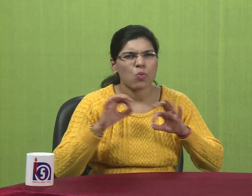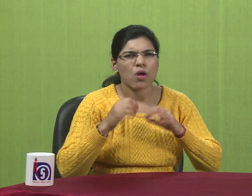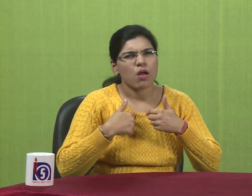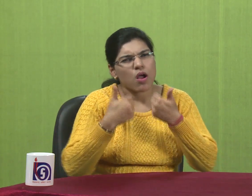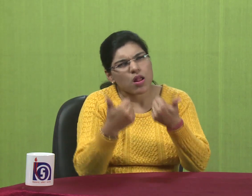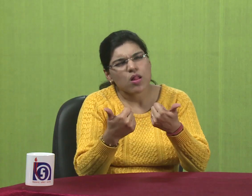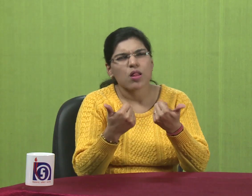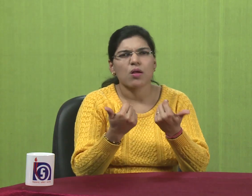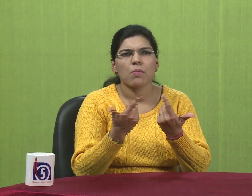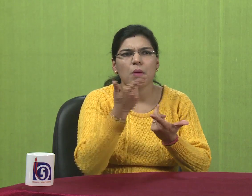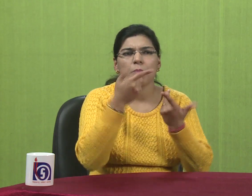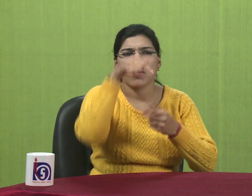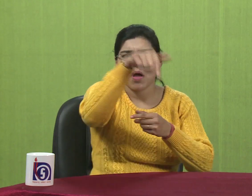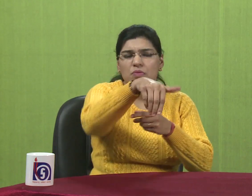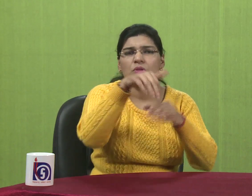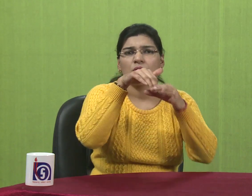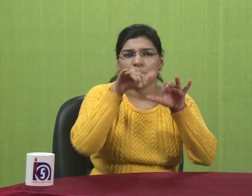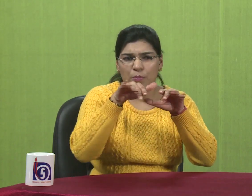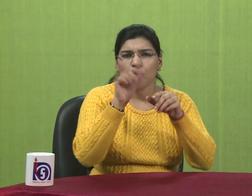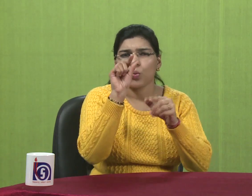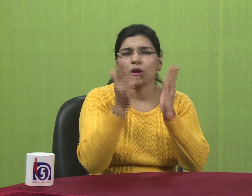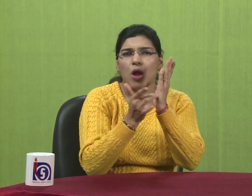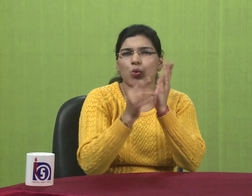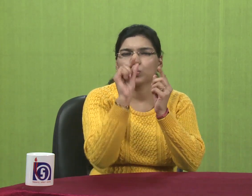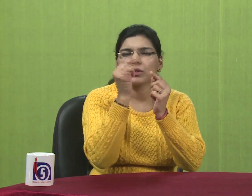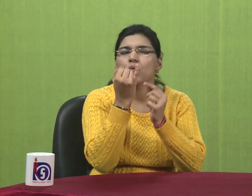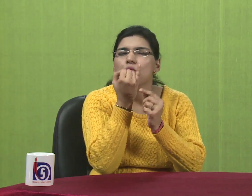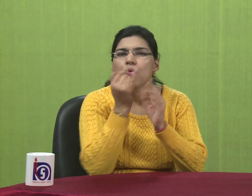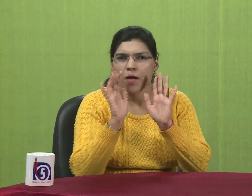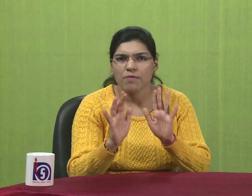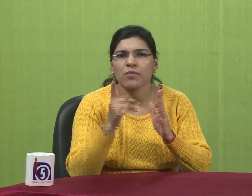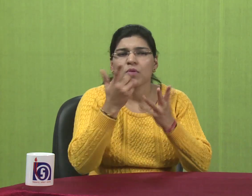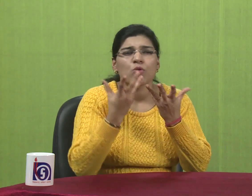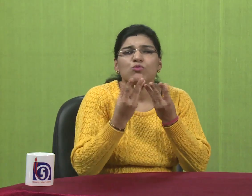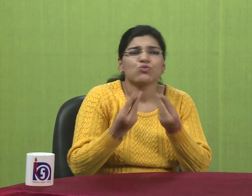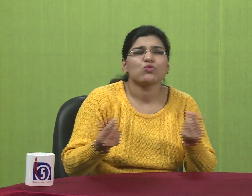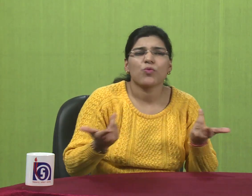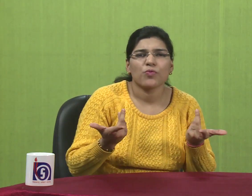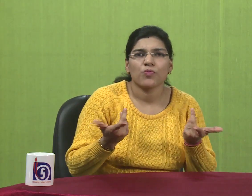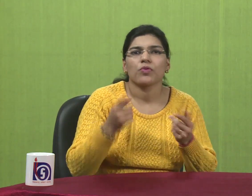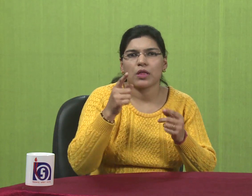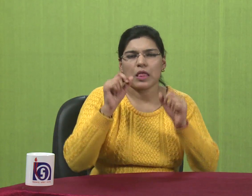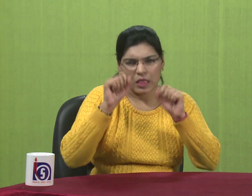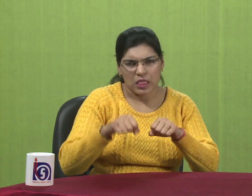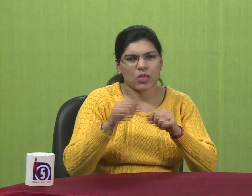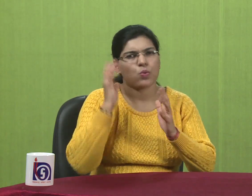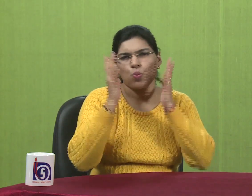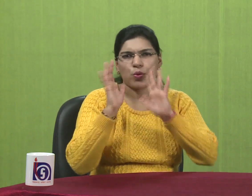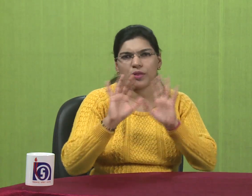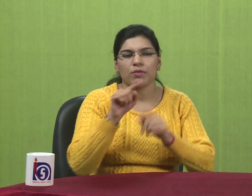So when there is mistakes and the word to dictionary is not there, you can add the word to the dictionary